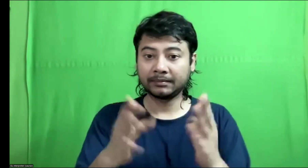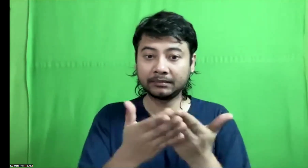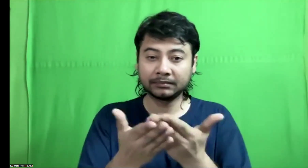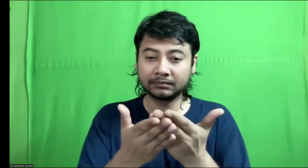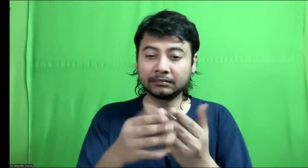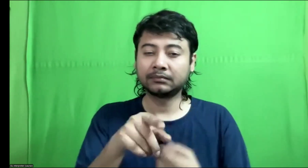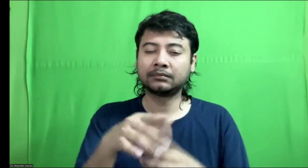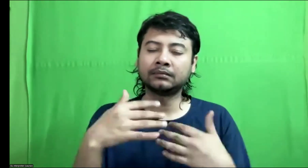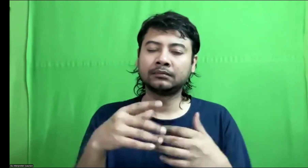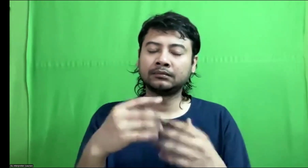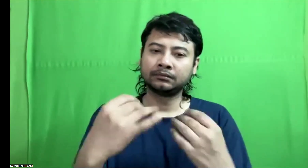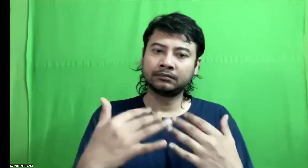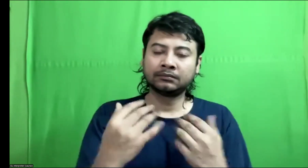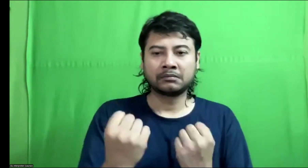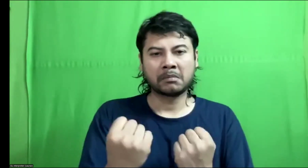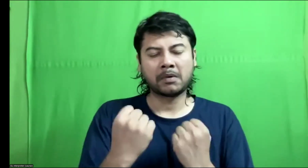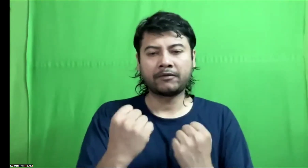Kartik.